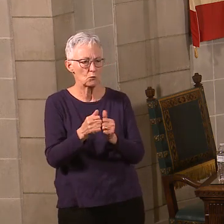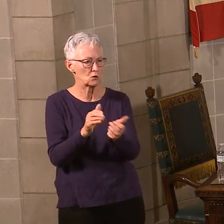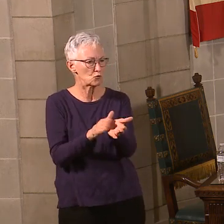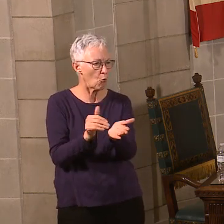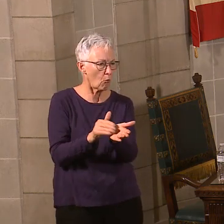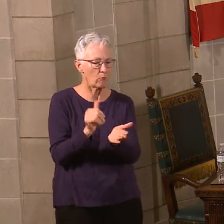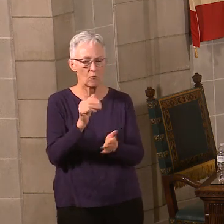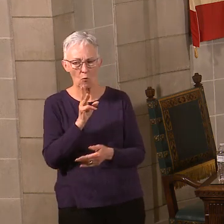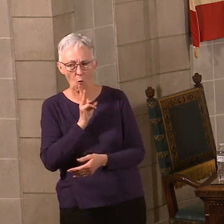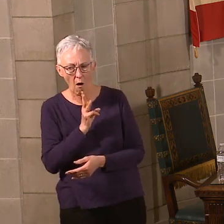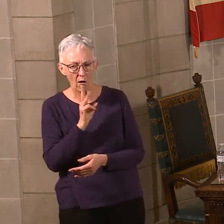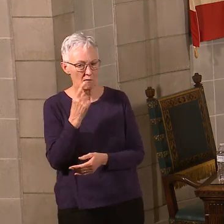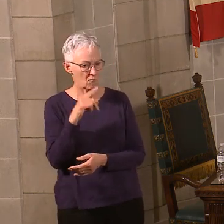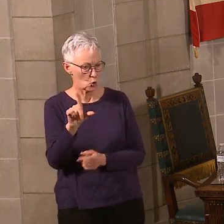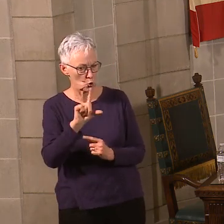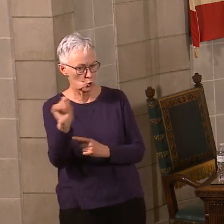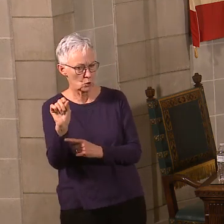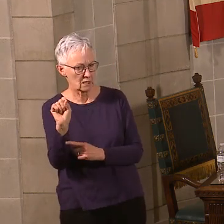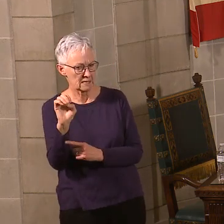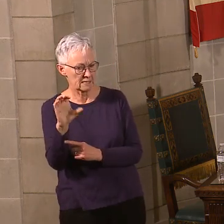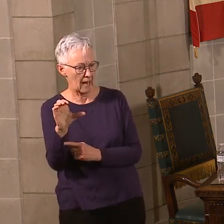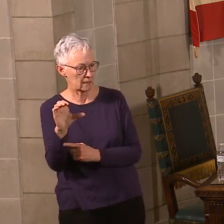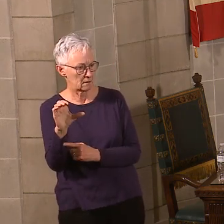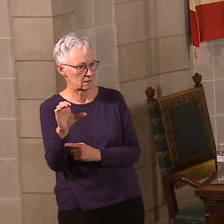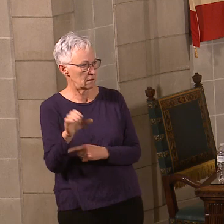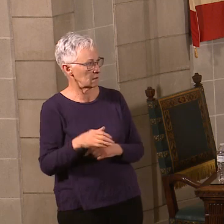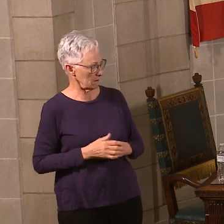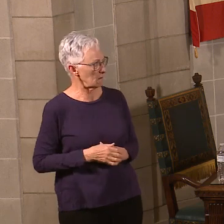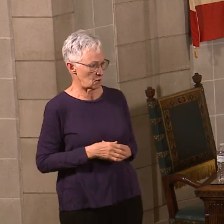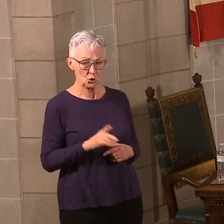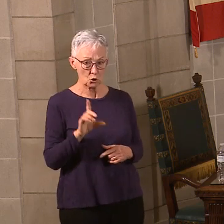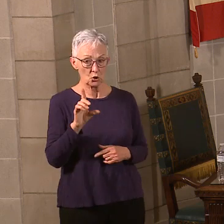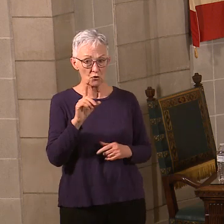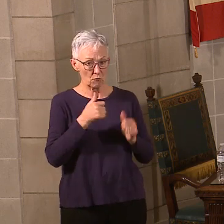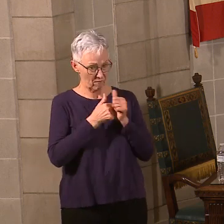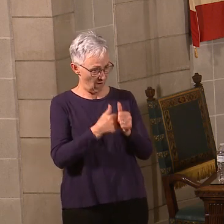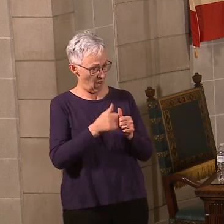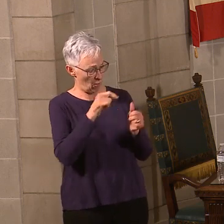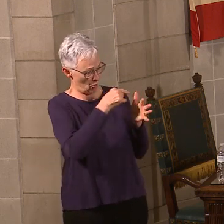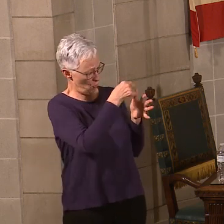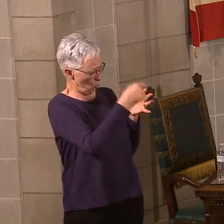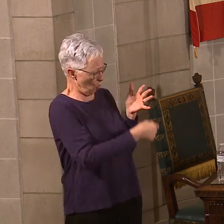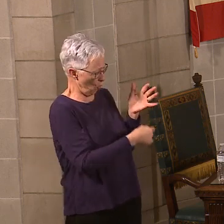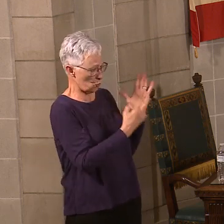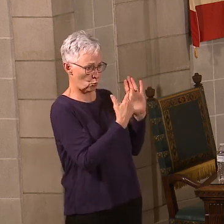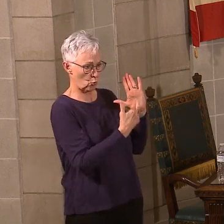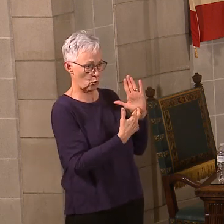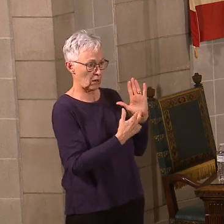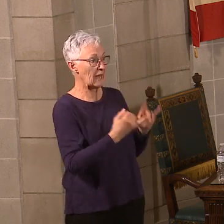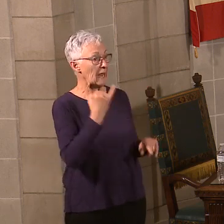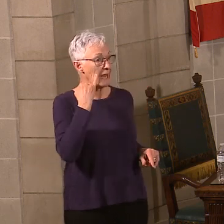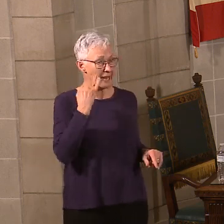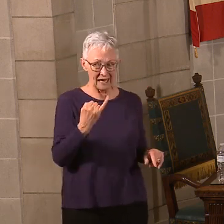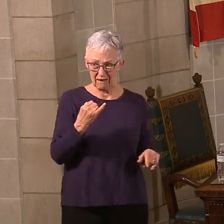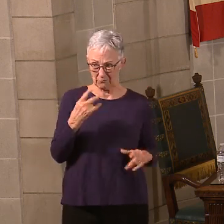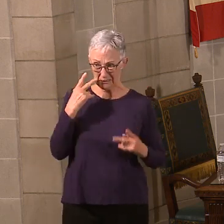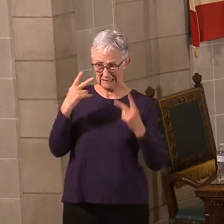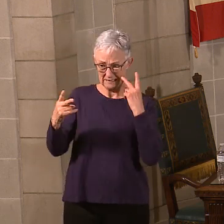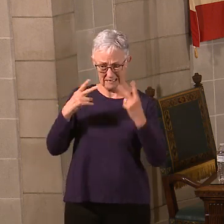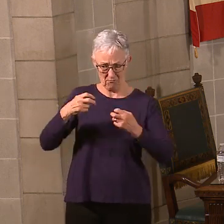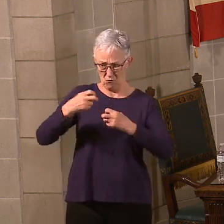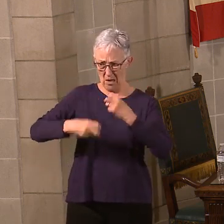sense hygiene stuff we're talking about. If you go to the park, please do that. And if it becomes a problem, then some of our mayors will take action.